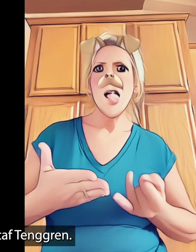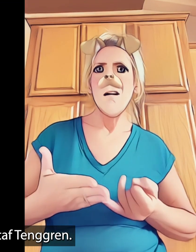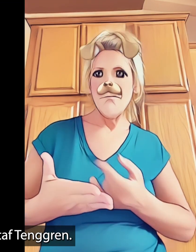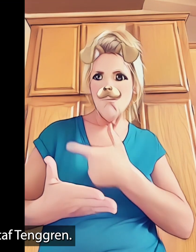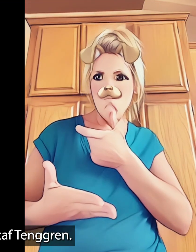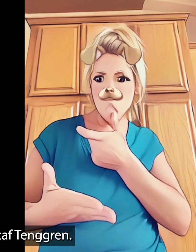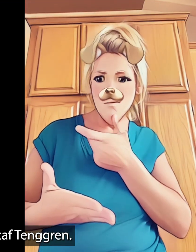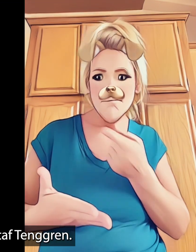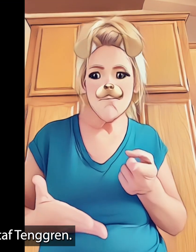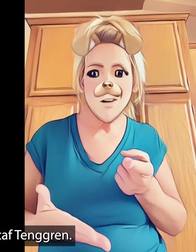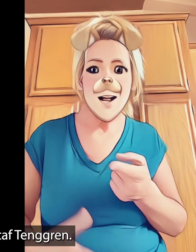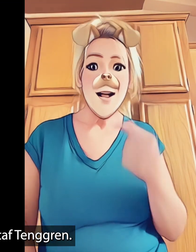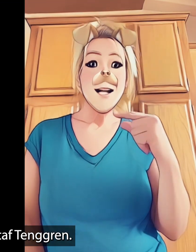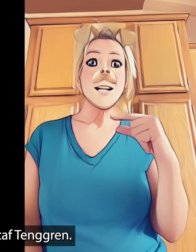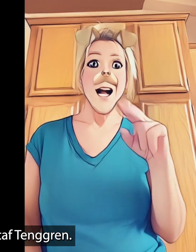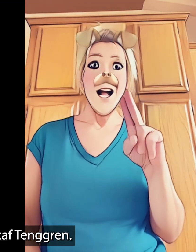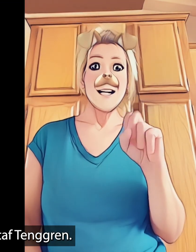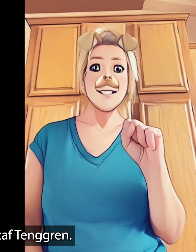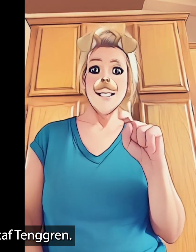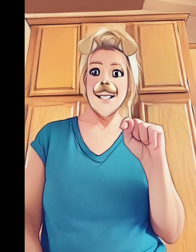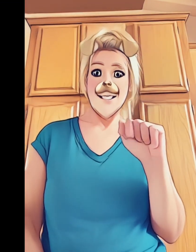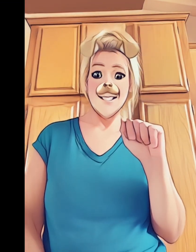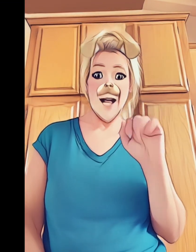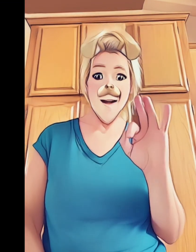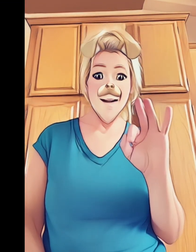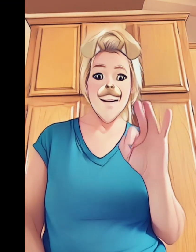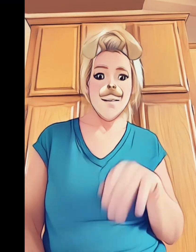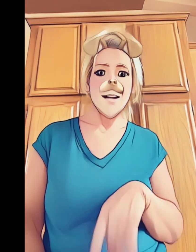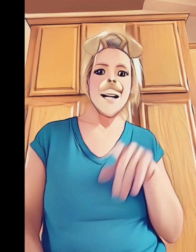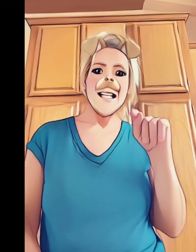and illustrated by Gustaf Tenggren.